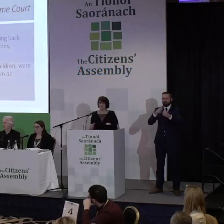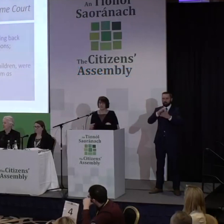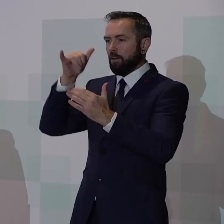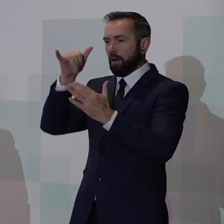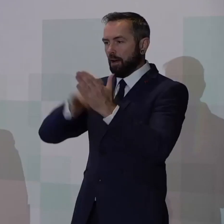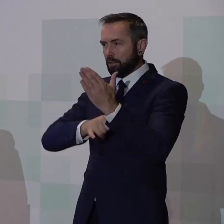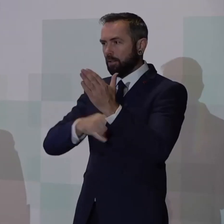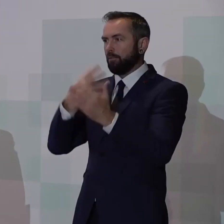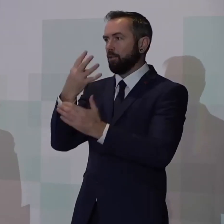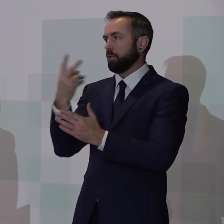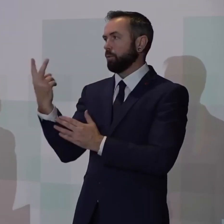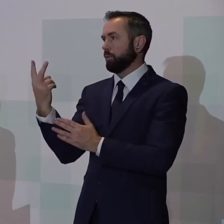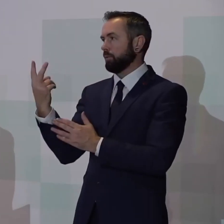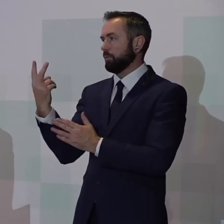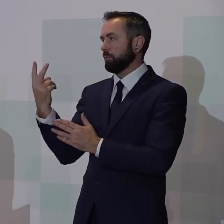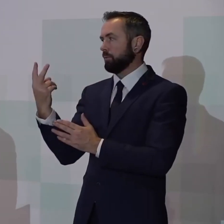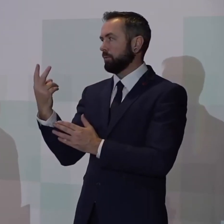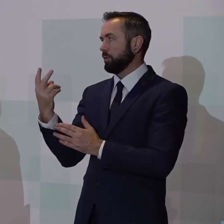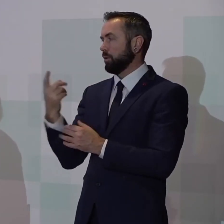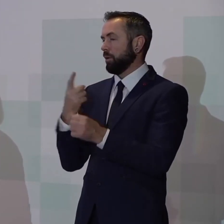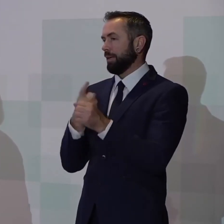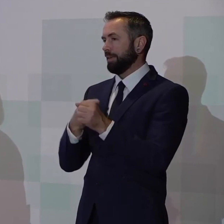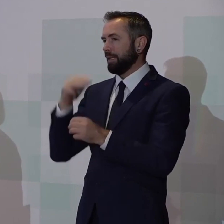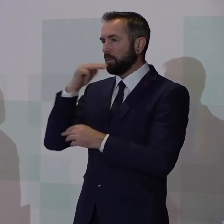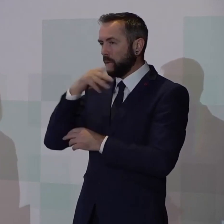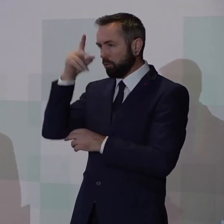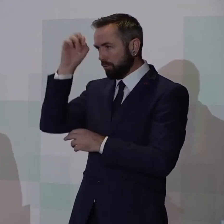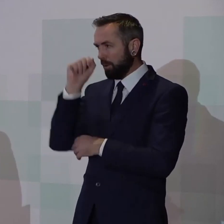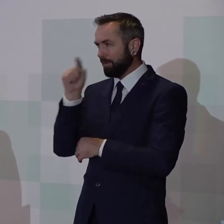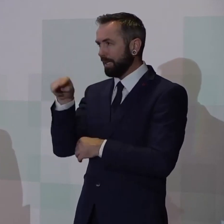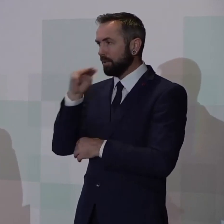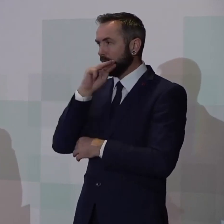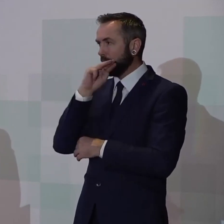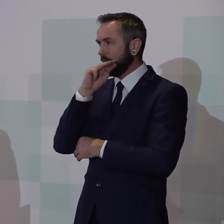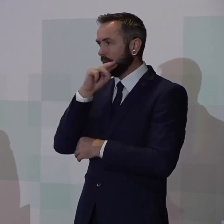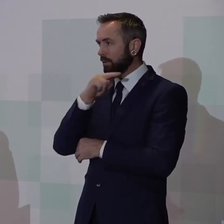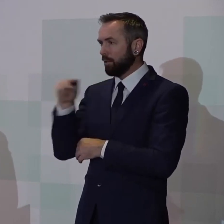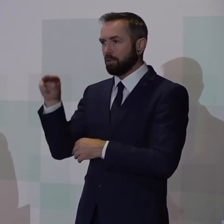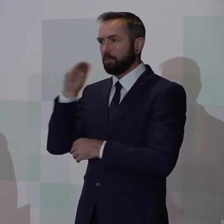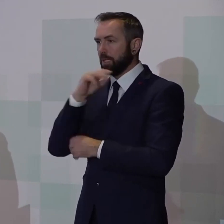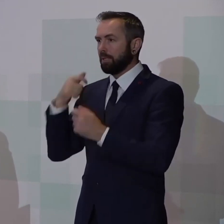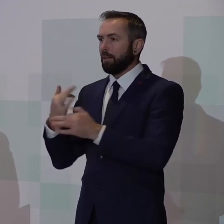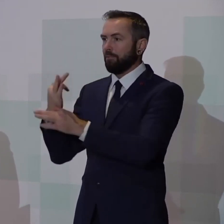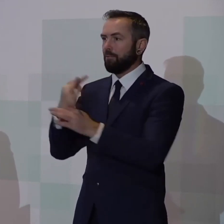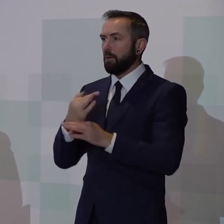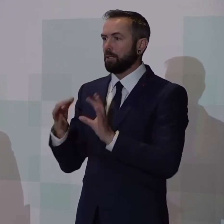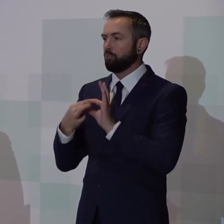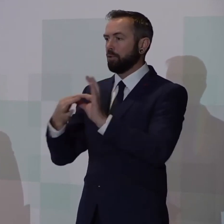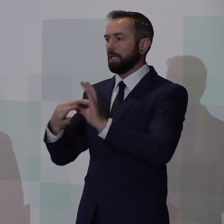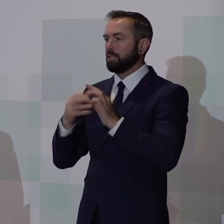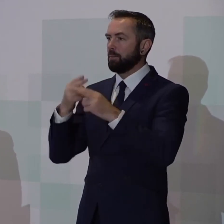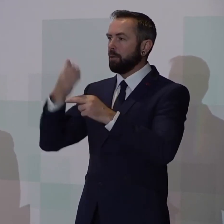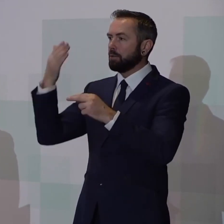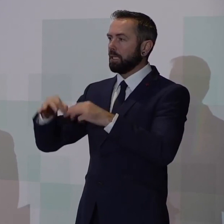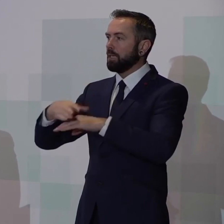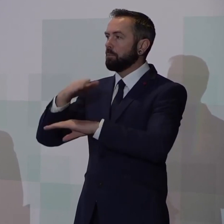41. So again, it's important to remember that that does not mean that family relationships outside of